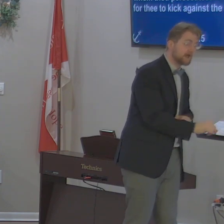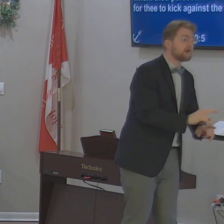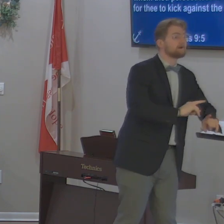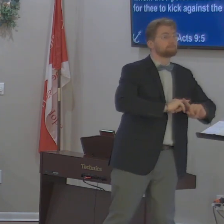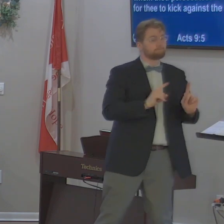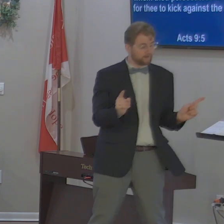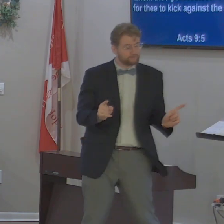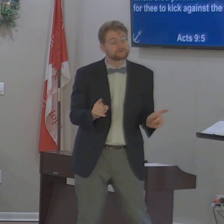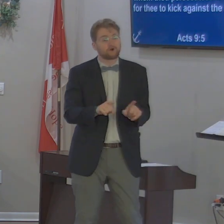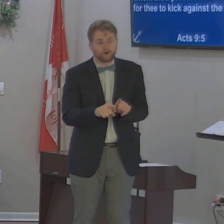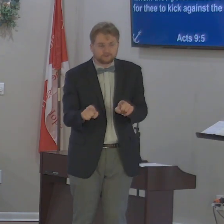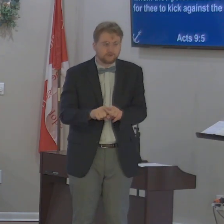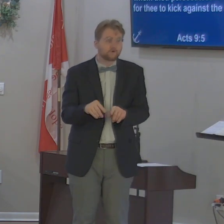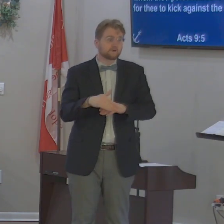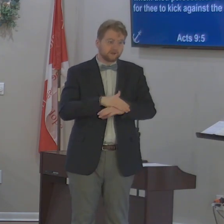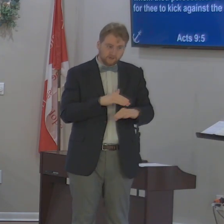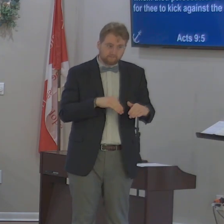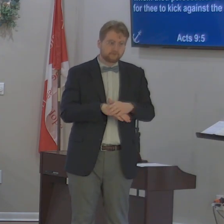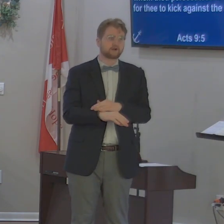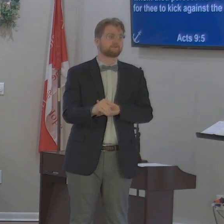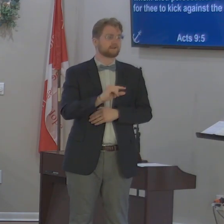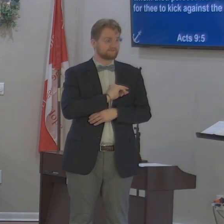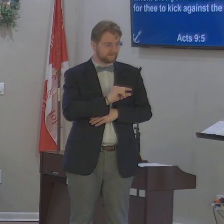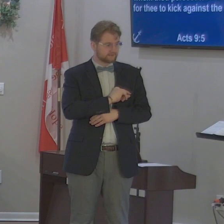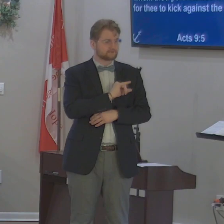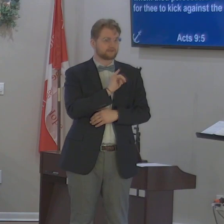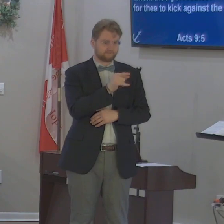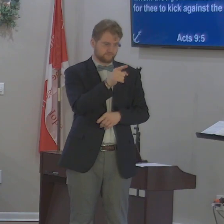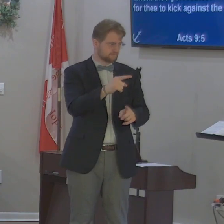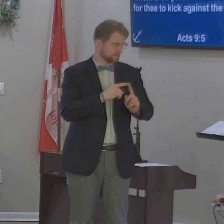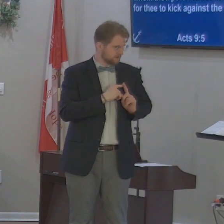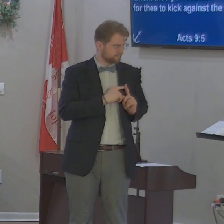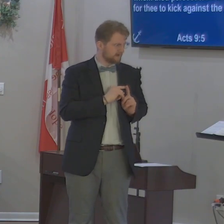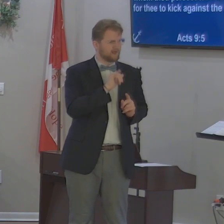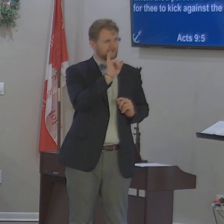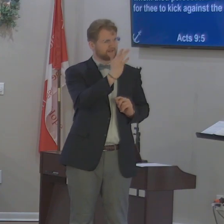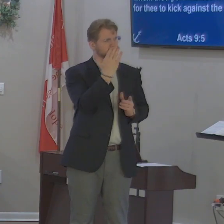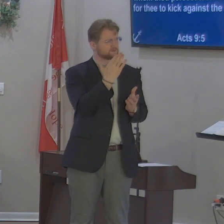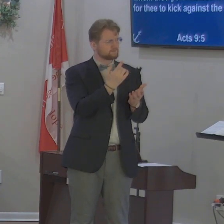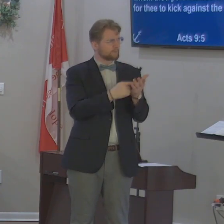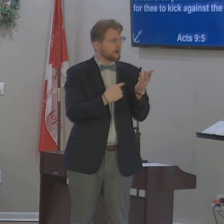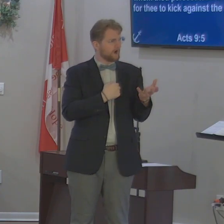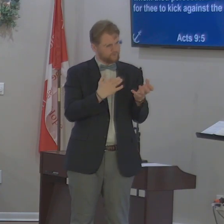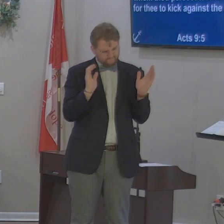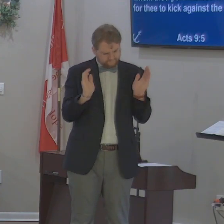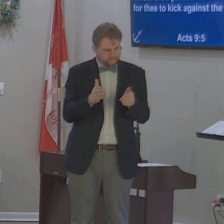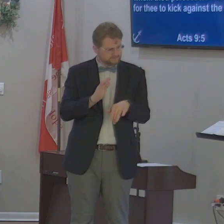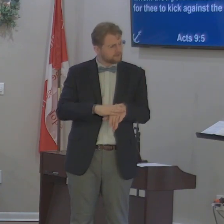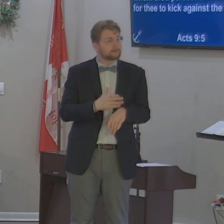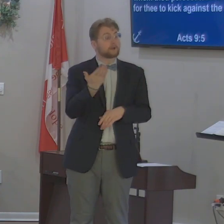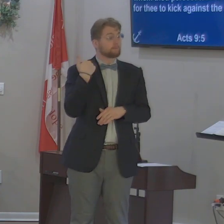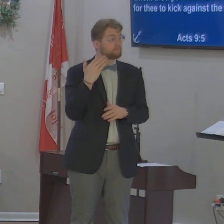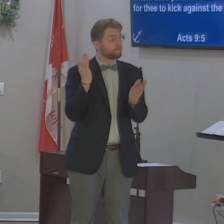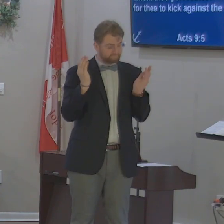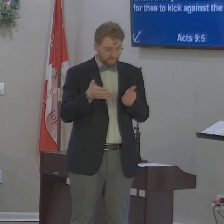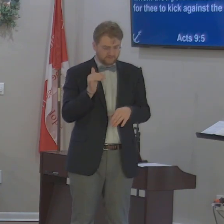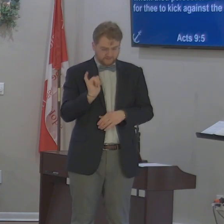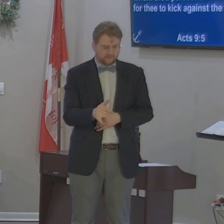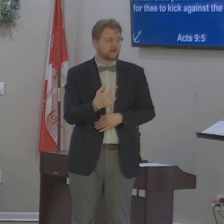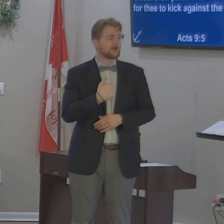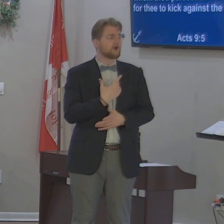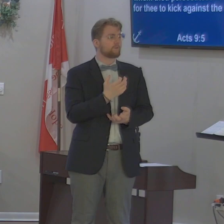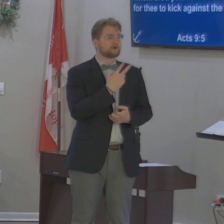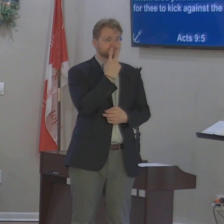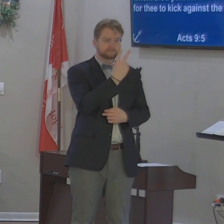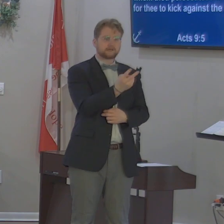conviction for those of us that are saved. That's what I want to focus on. But before we focus there, I want you to see the Holy